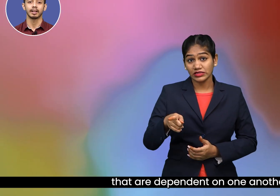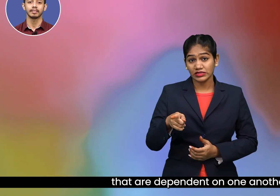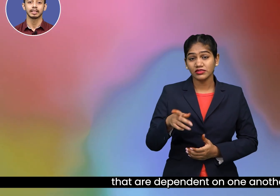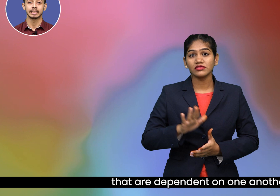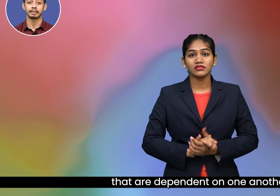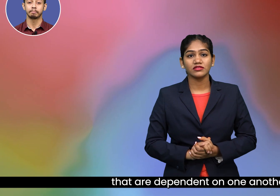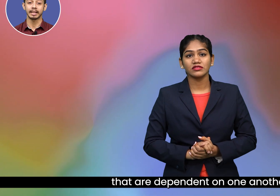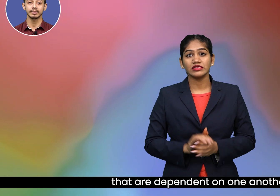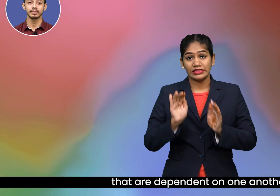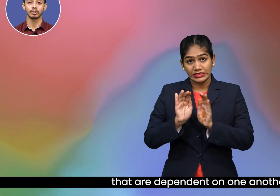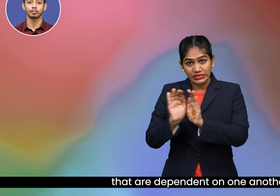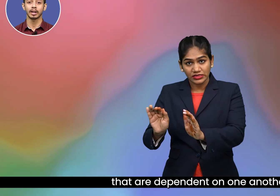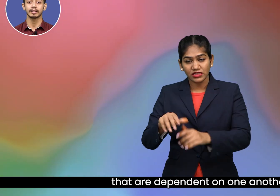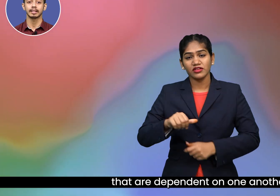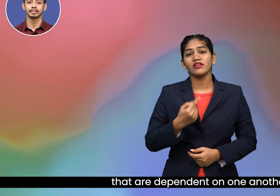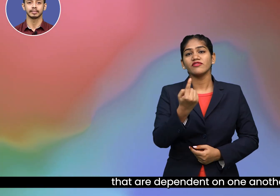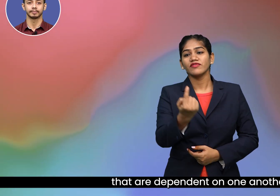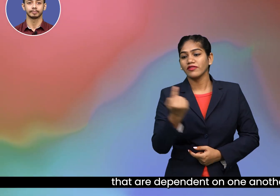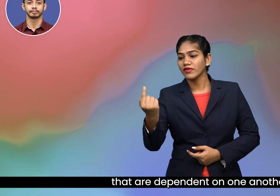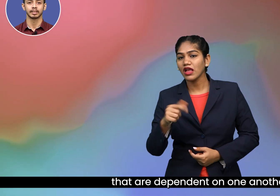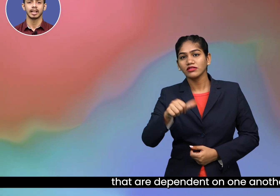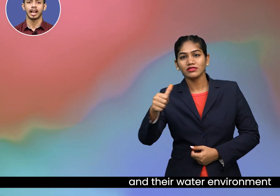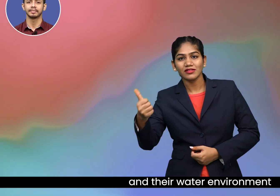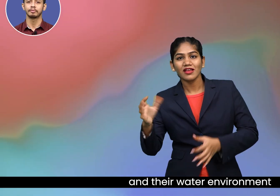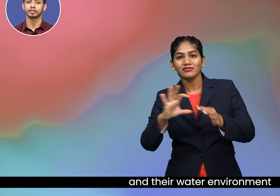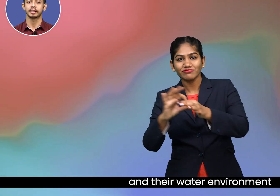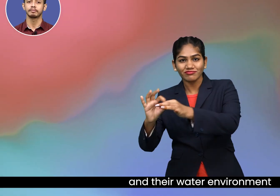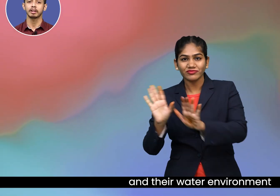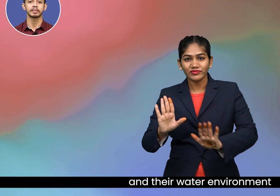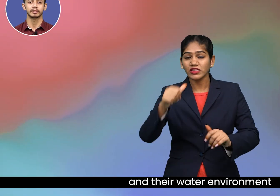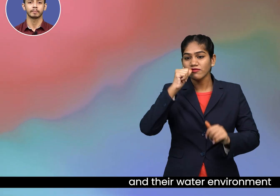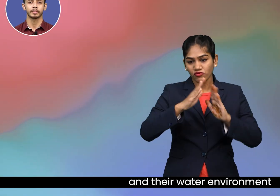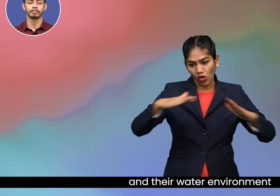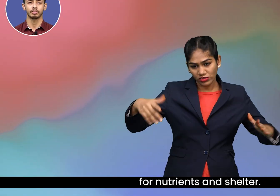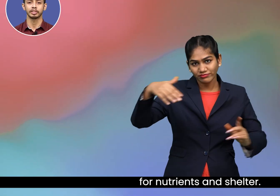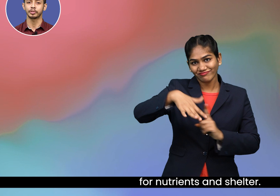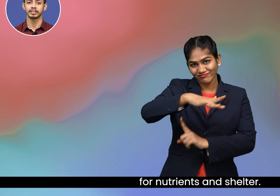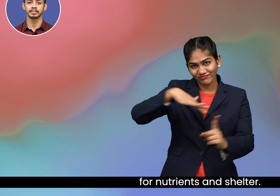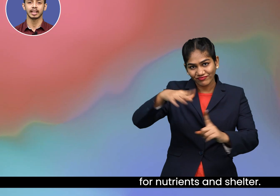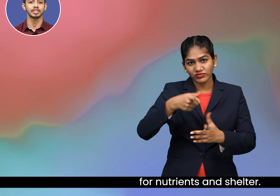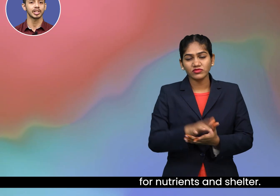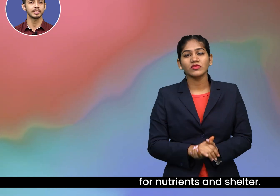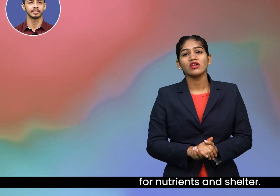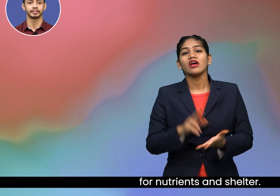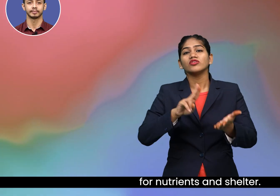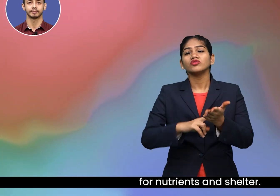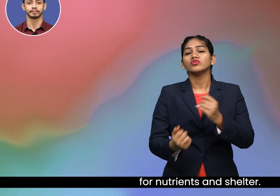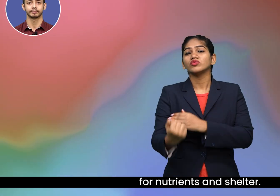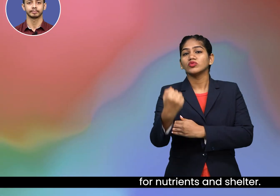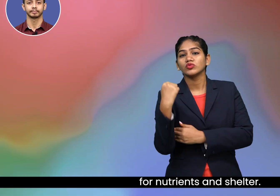that are dependent on one another and their water environment for nutrients and